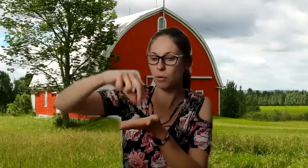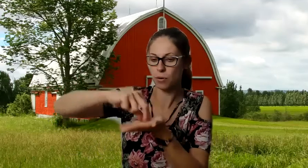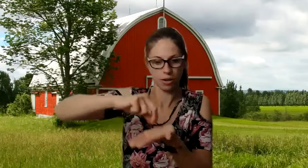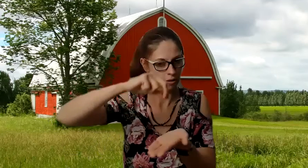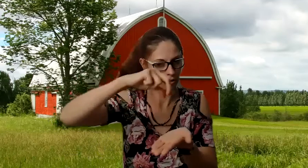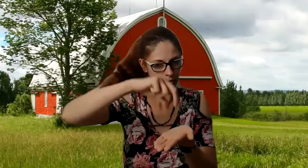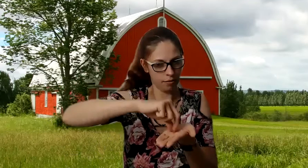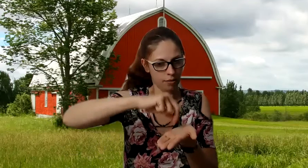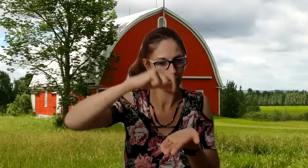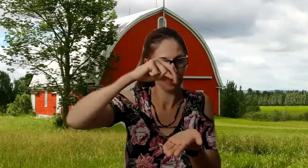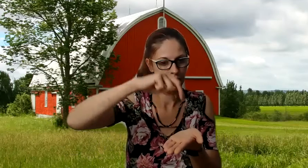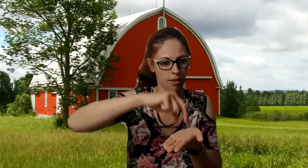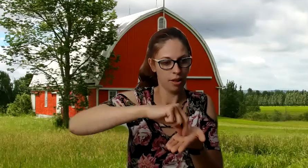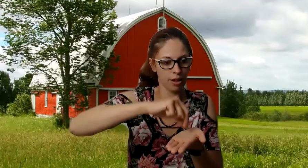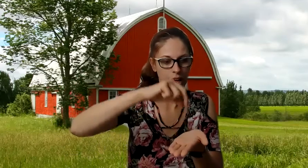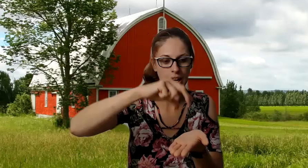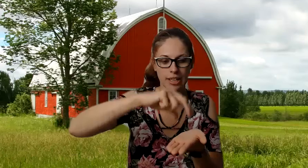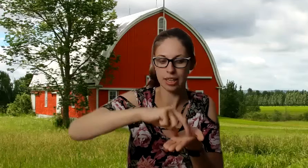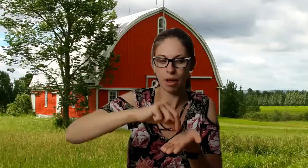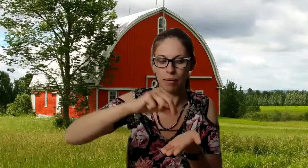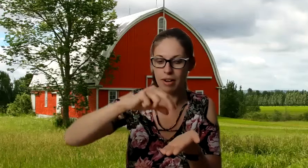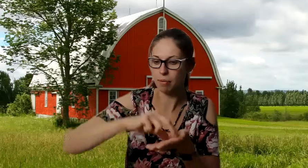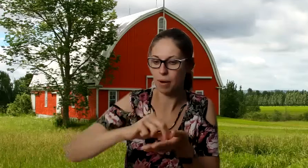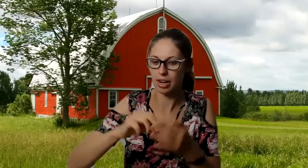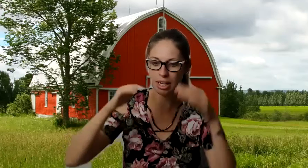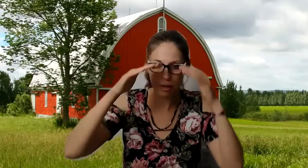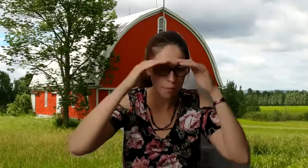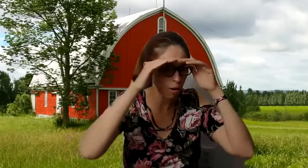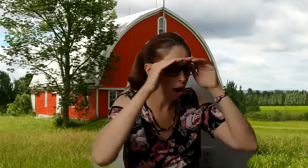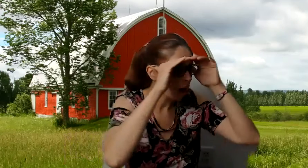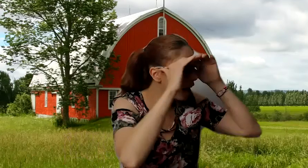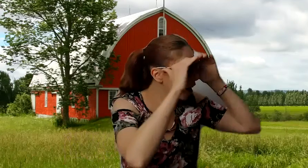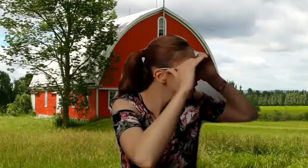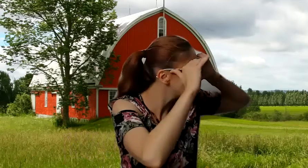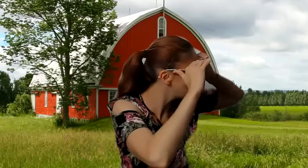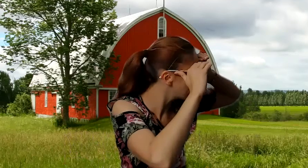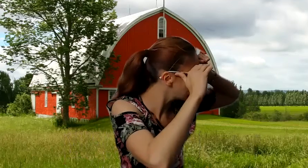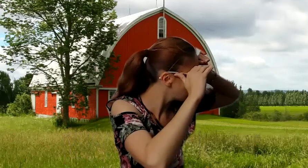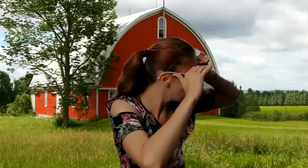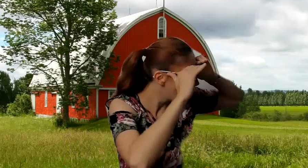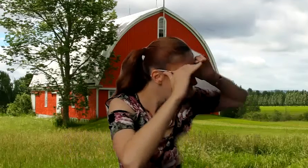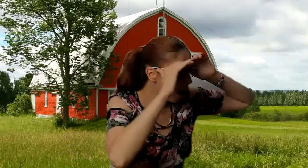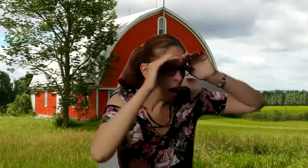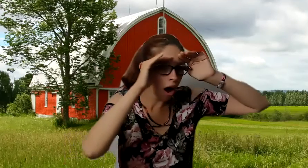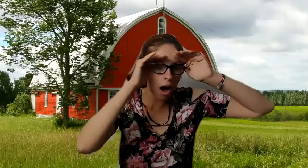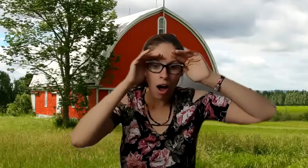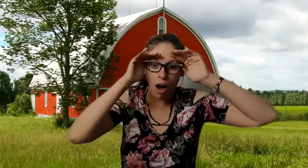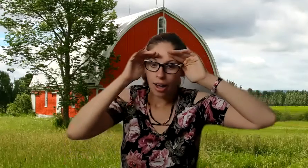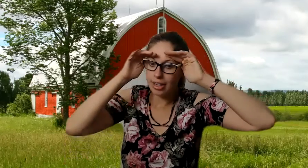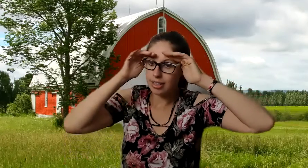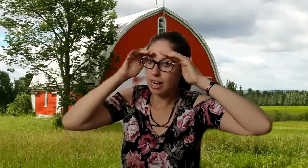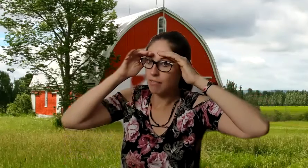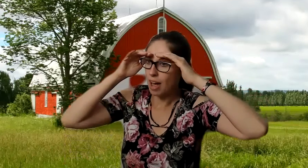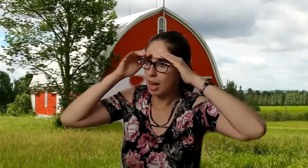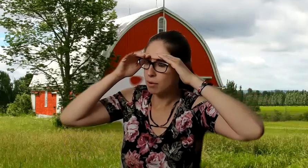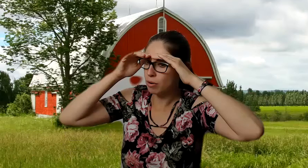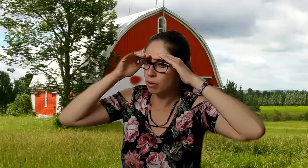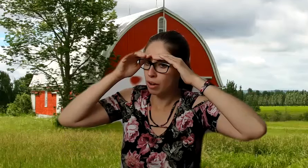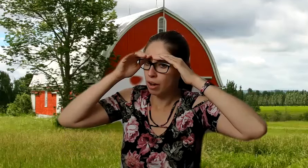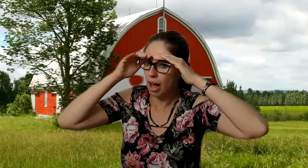corn. Okay, let's keep going, everybody. Keep your eyes open. It's another animal, and